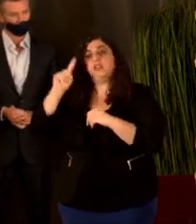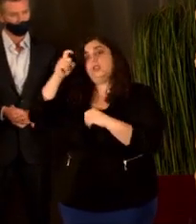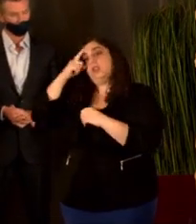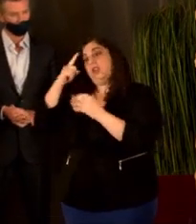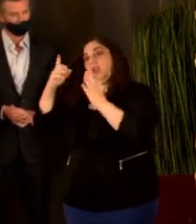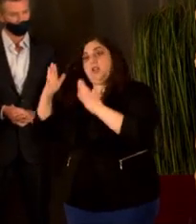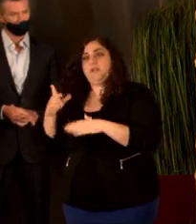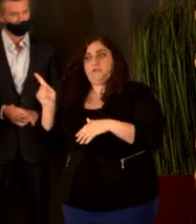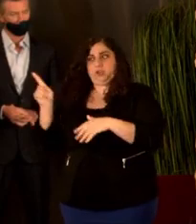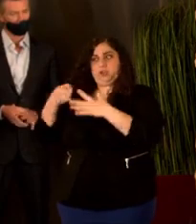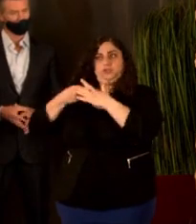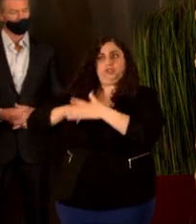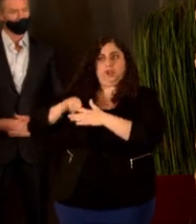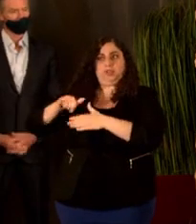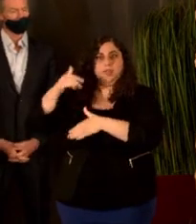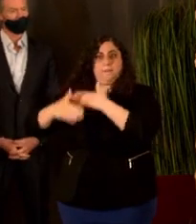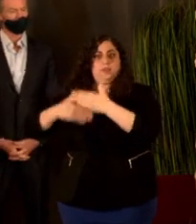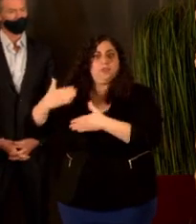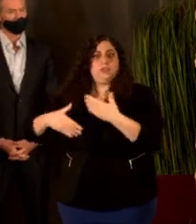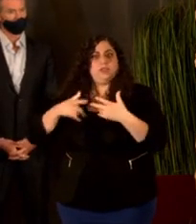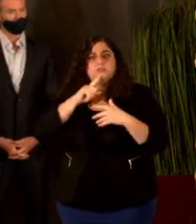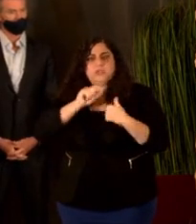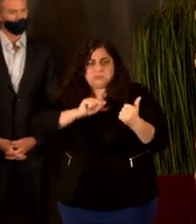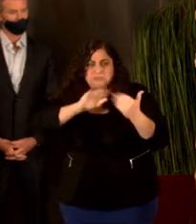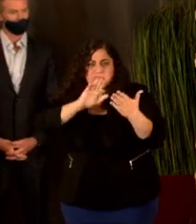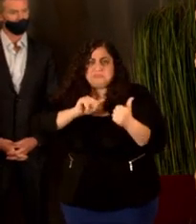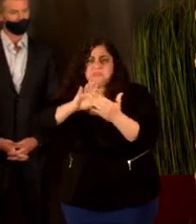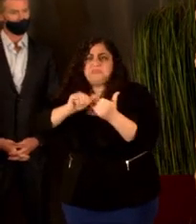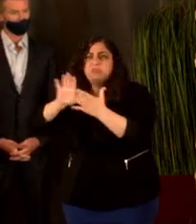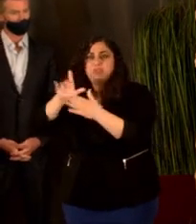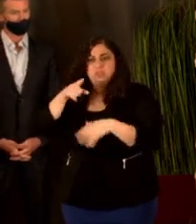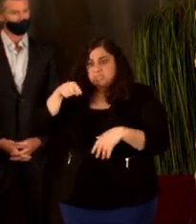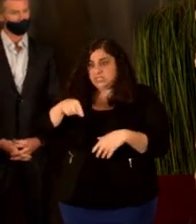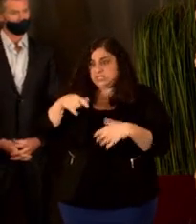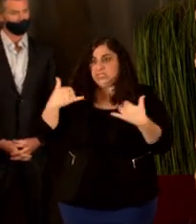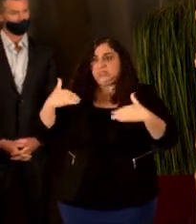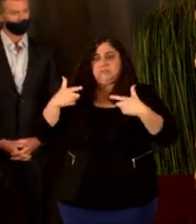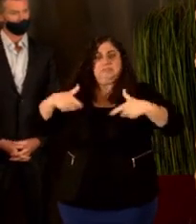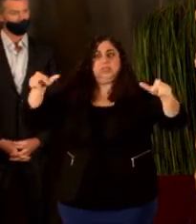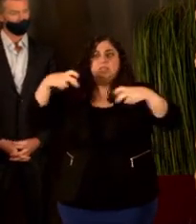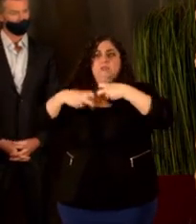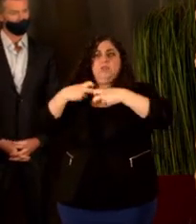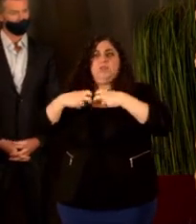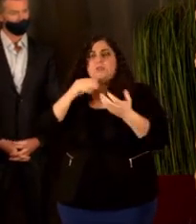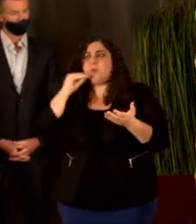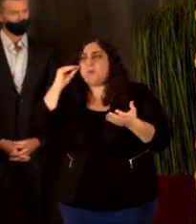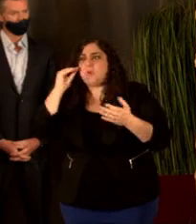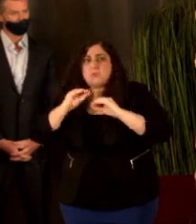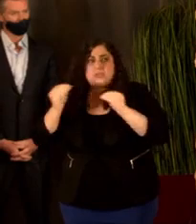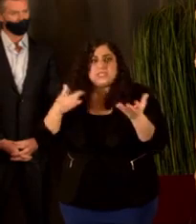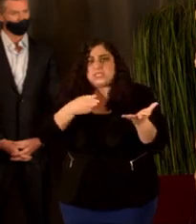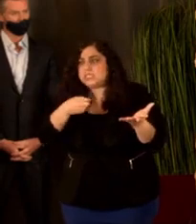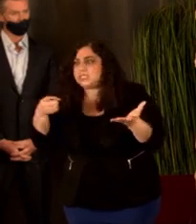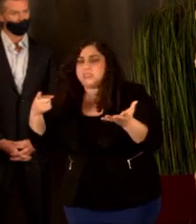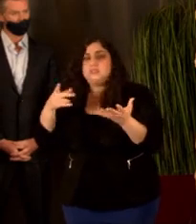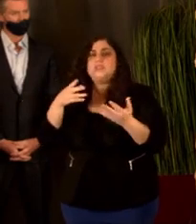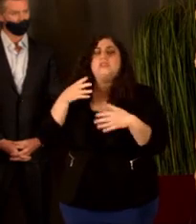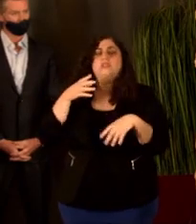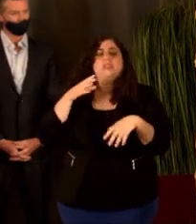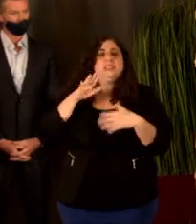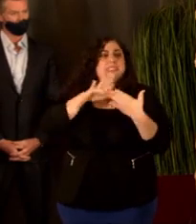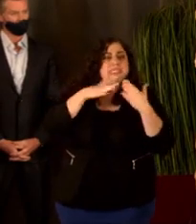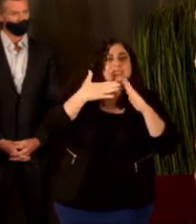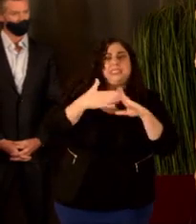tackle homelessness. Then the city and the county joined in. The county joining in with millions of dollars for